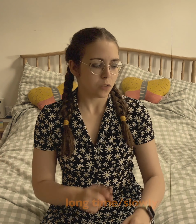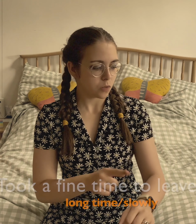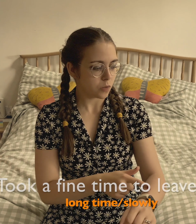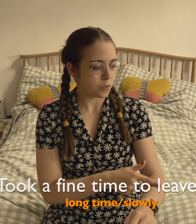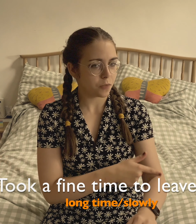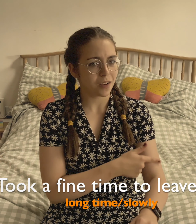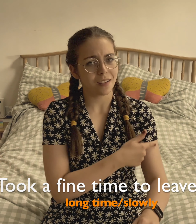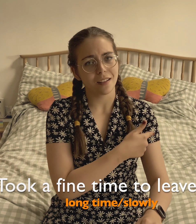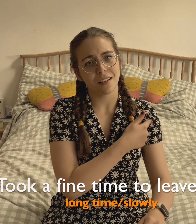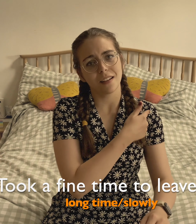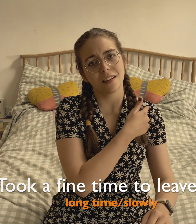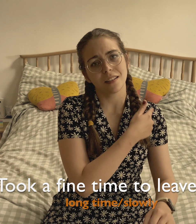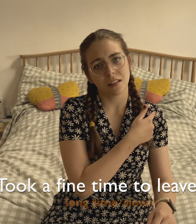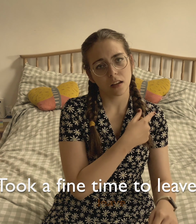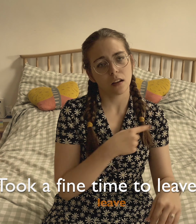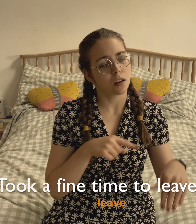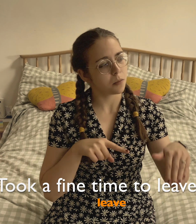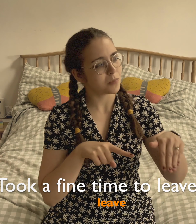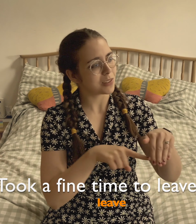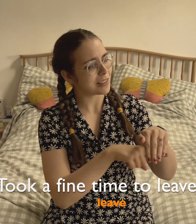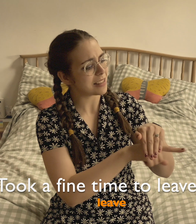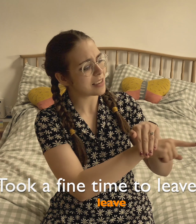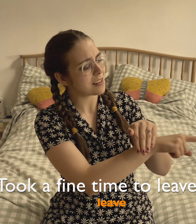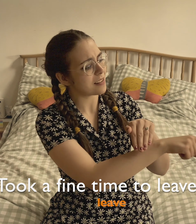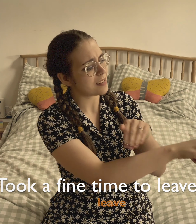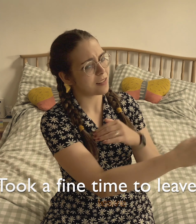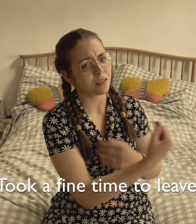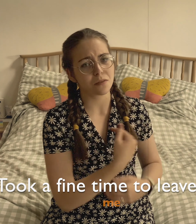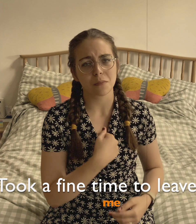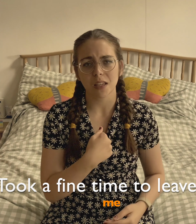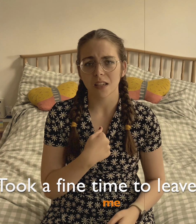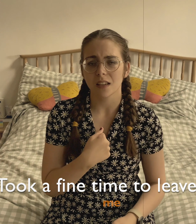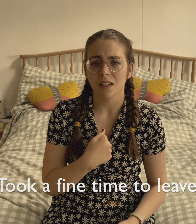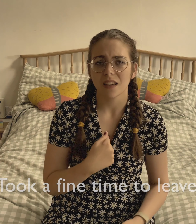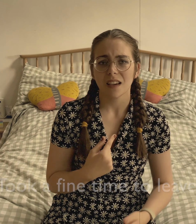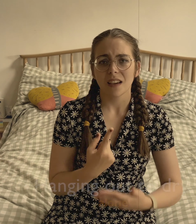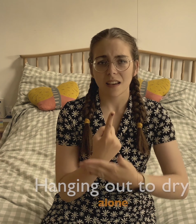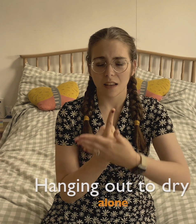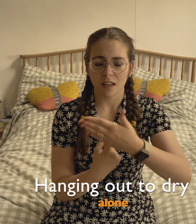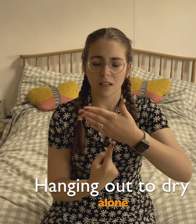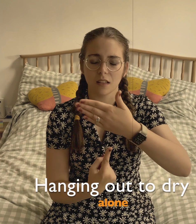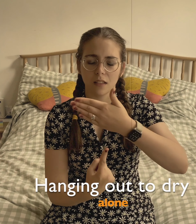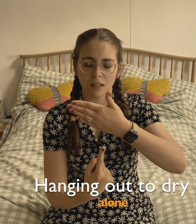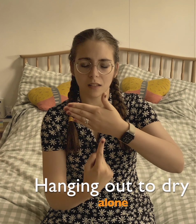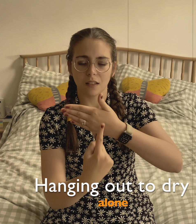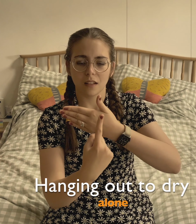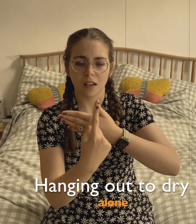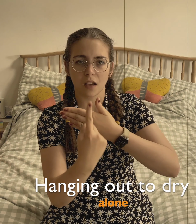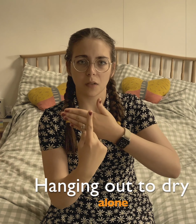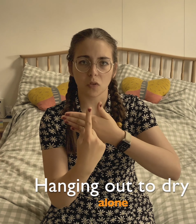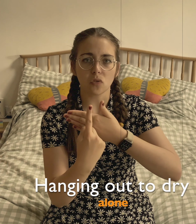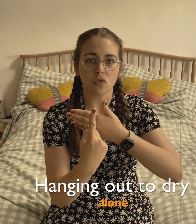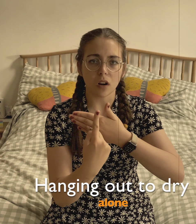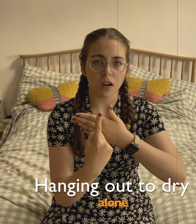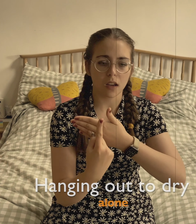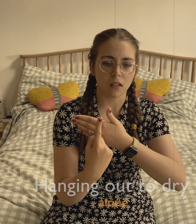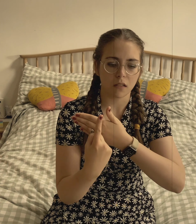Took a fine time to leave me hanging out to dry.